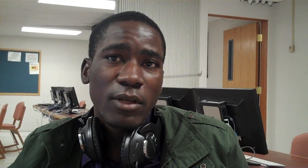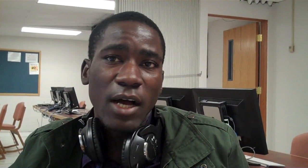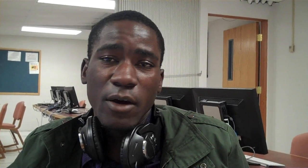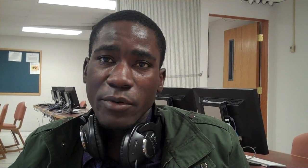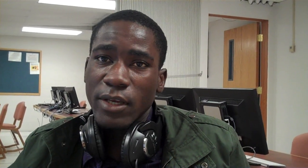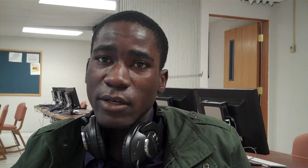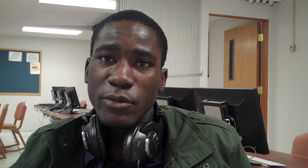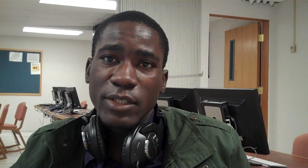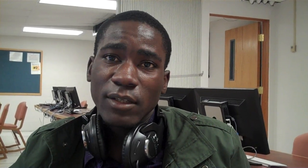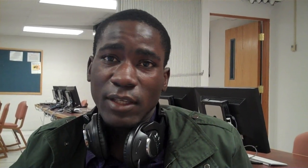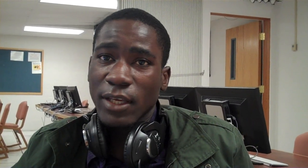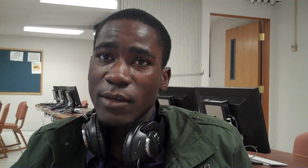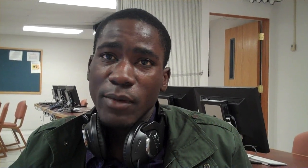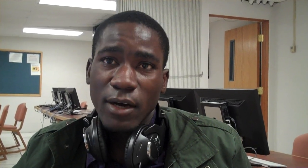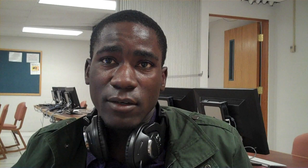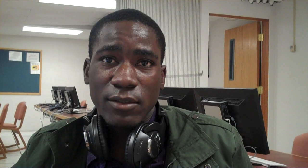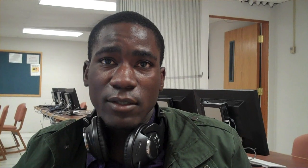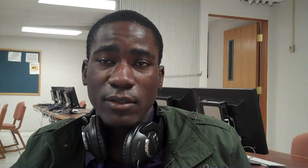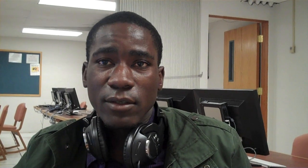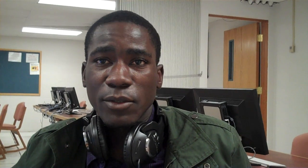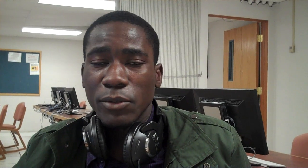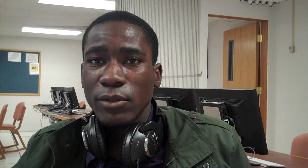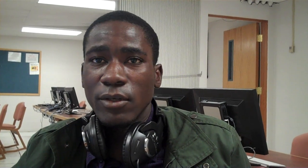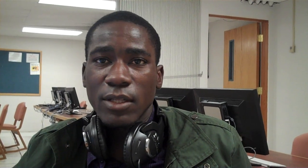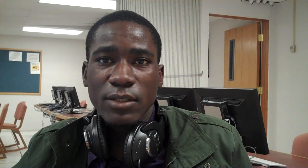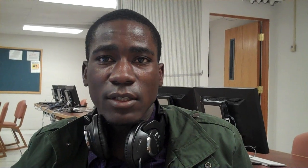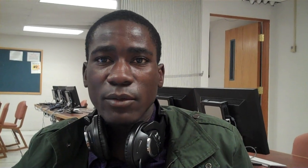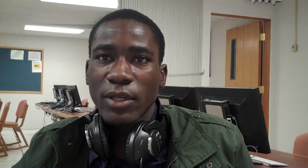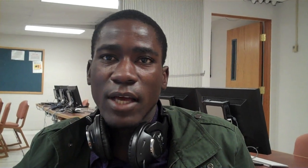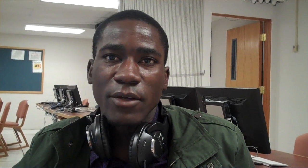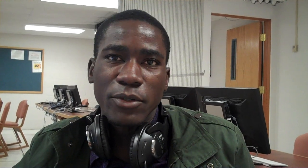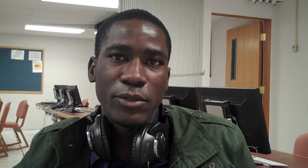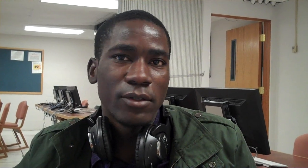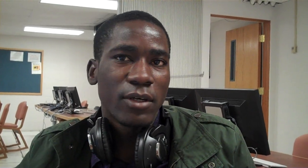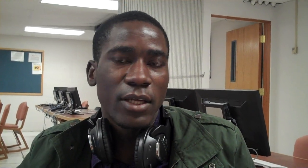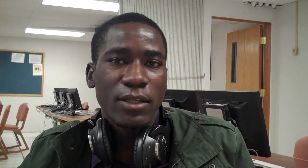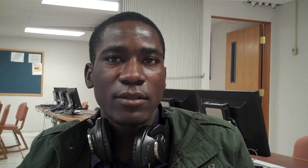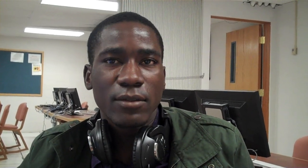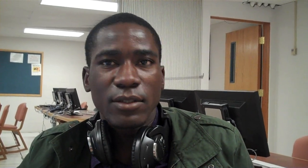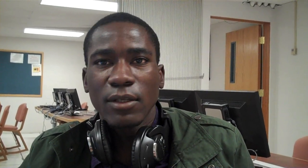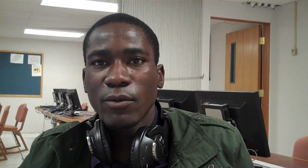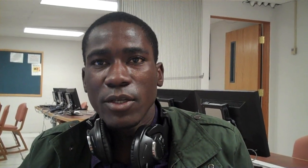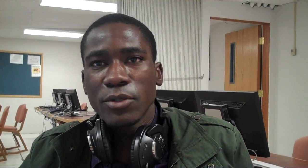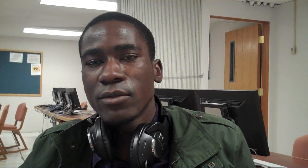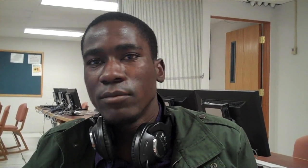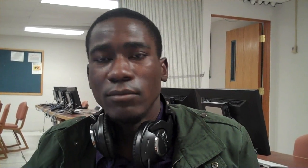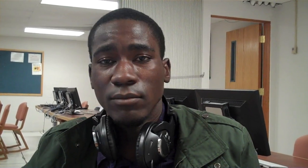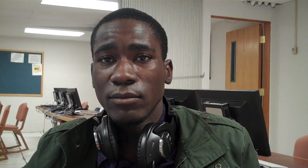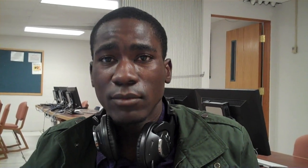out there who still care about you and still rely on you and still want you to